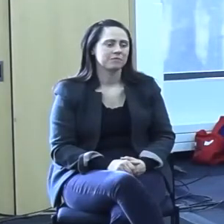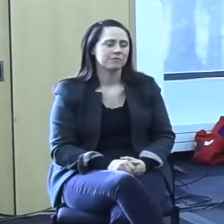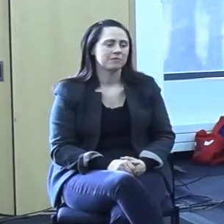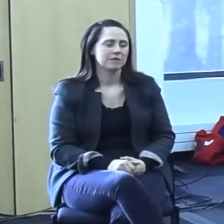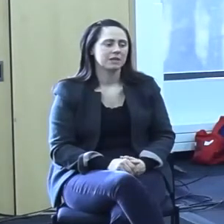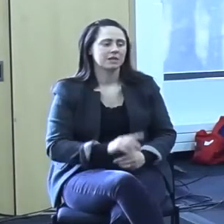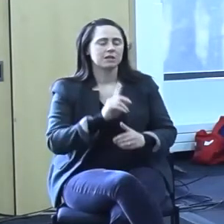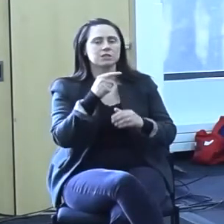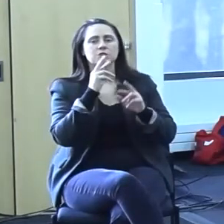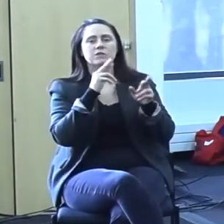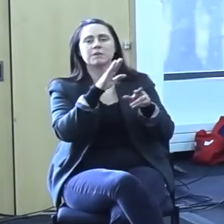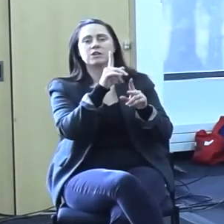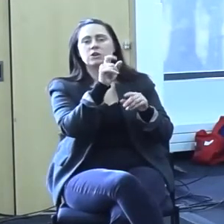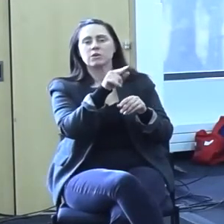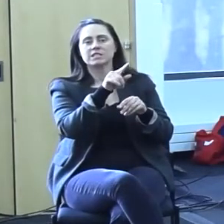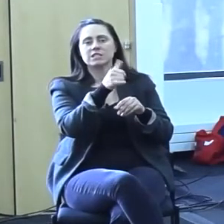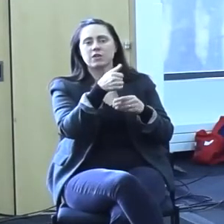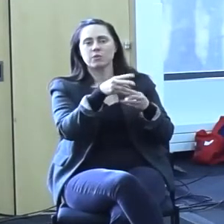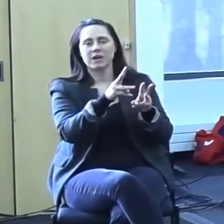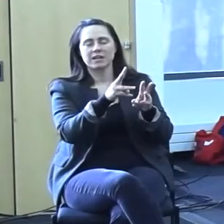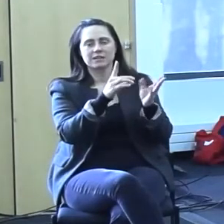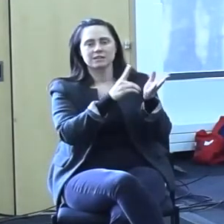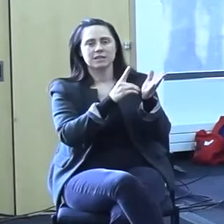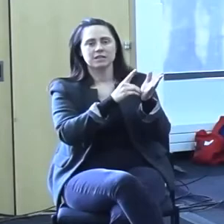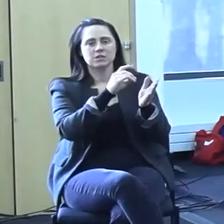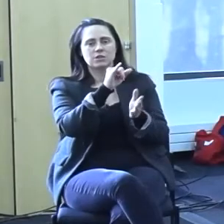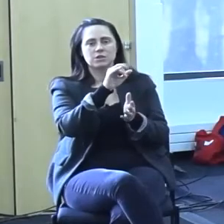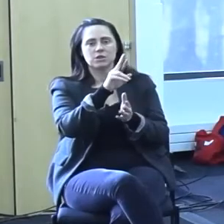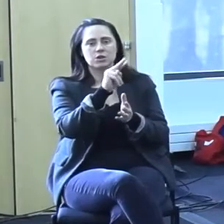To respond to your question in another way, Dr. Irvin,